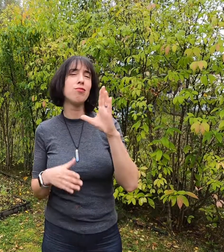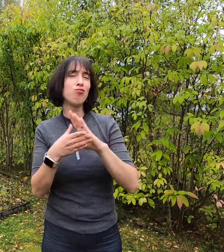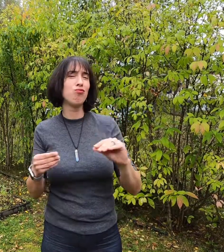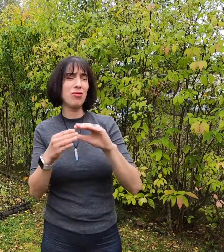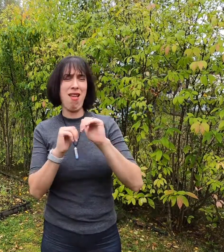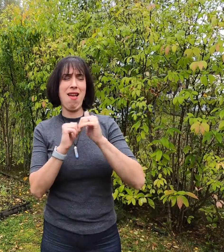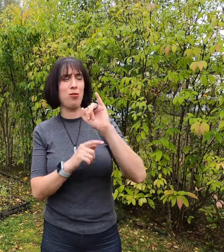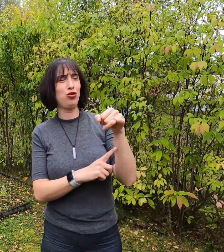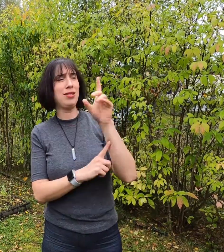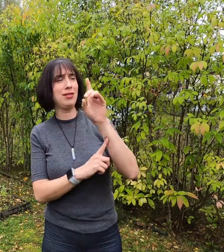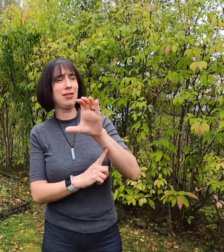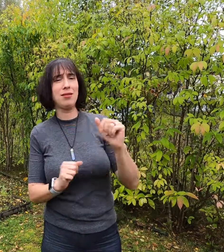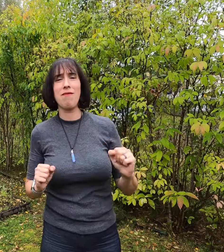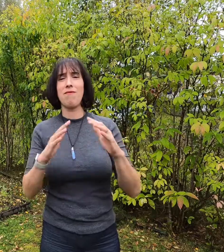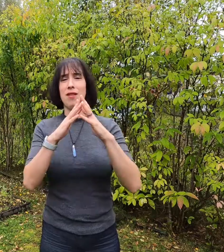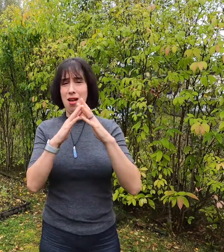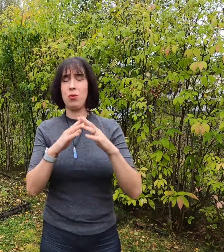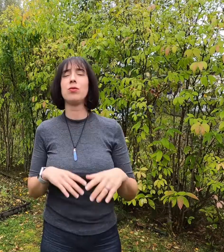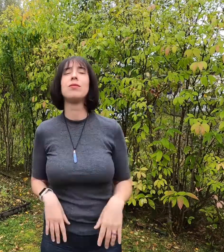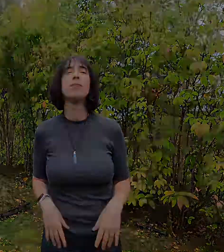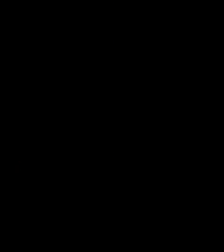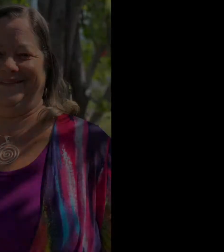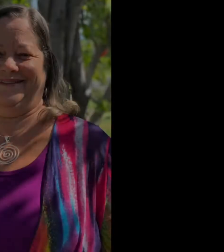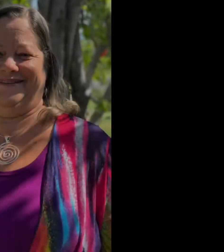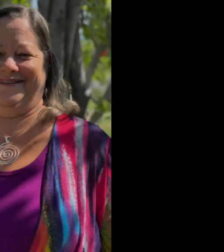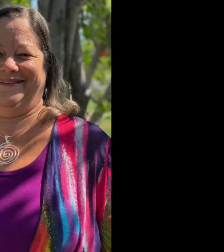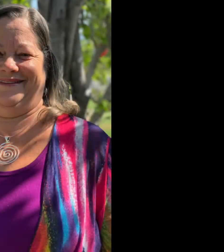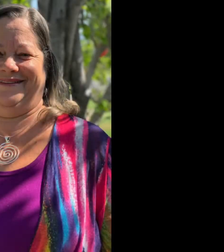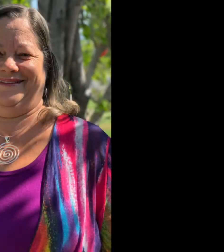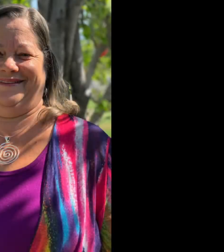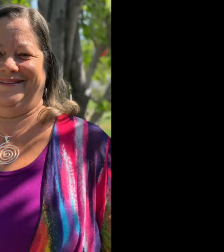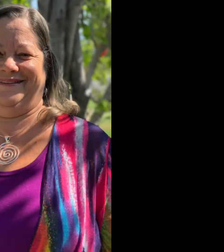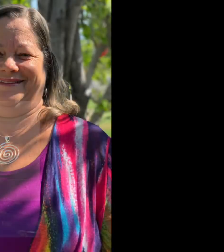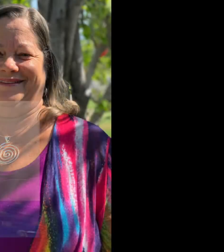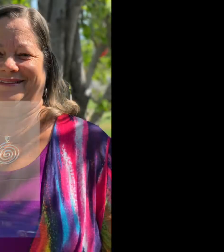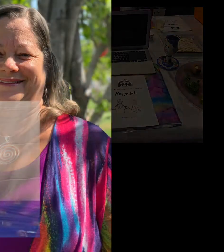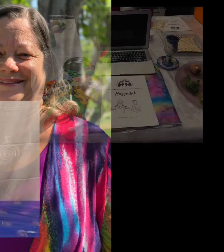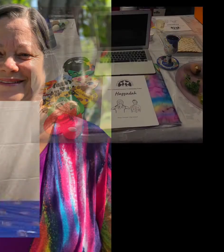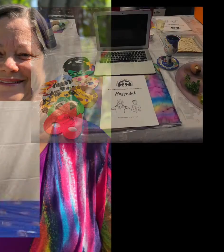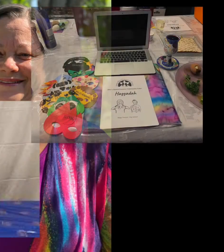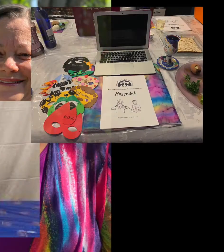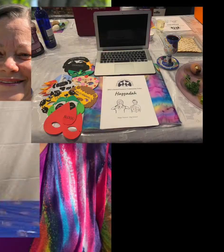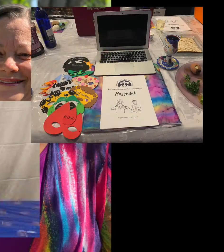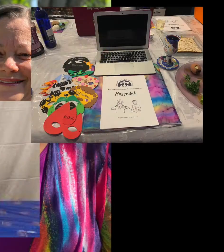California. And this video will explain how she established the Jewish Deaf Community Center.